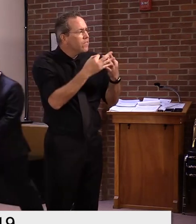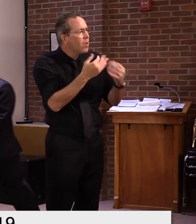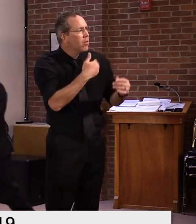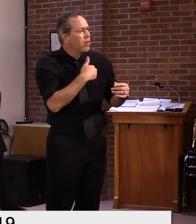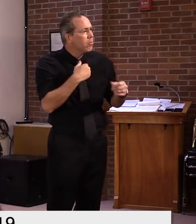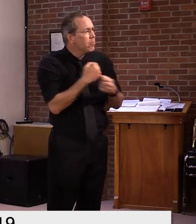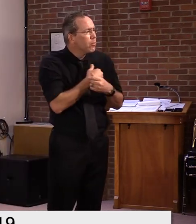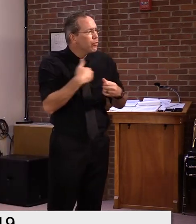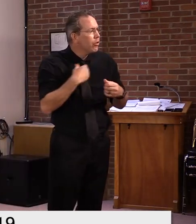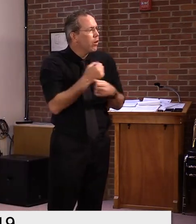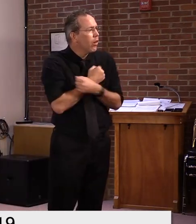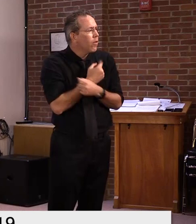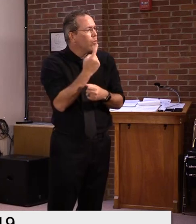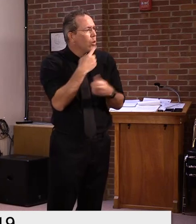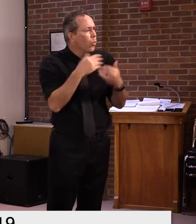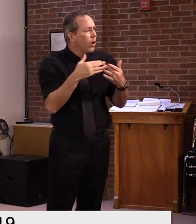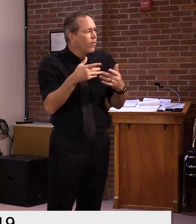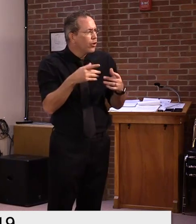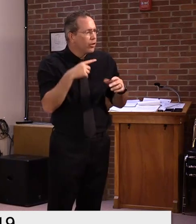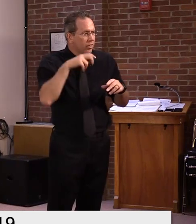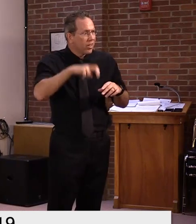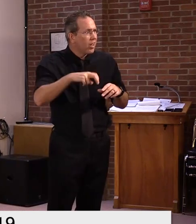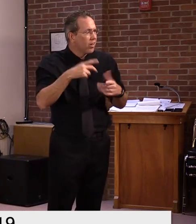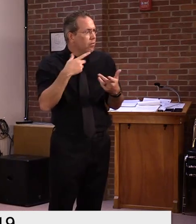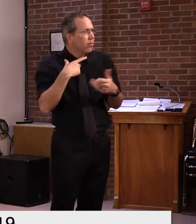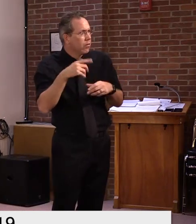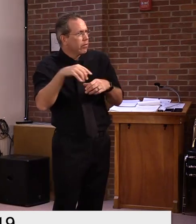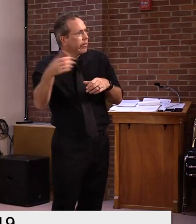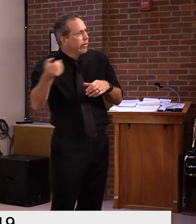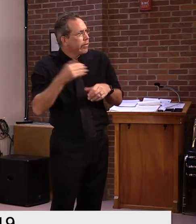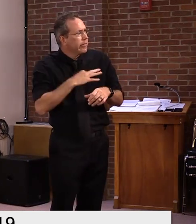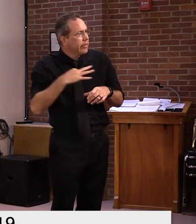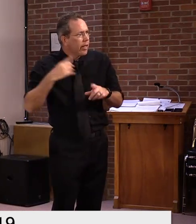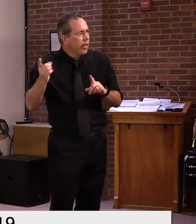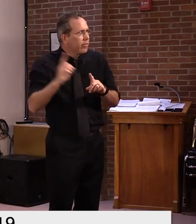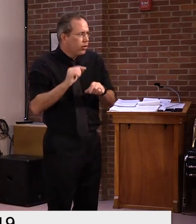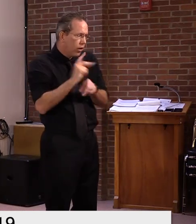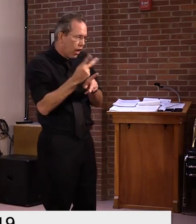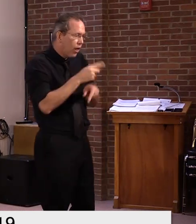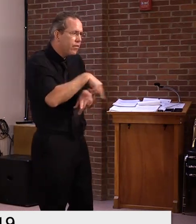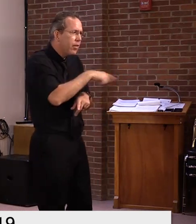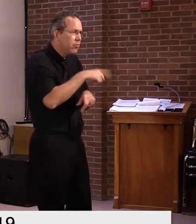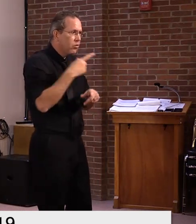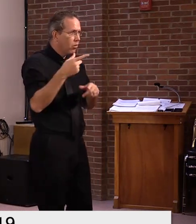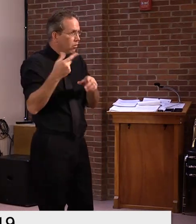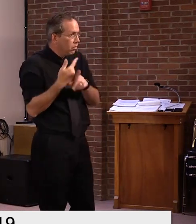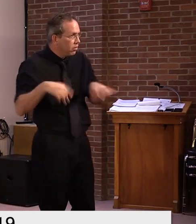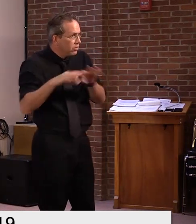as a subcontractor available for that grant money. Yeah, Secretary Smith.